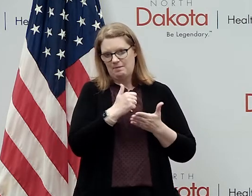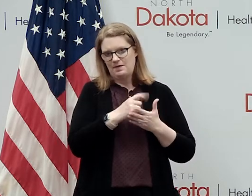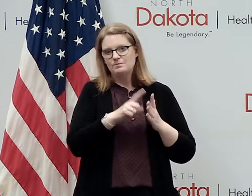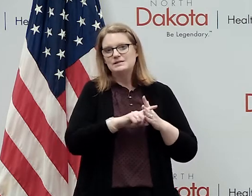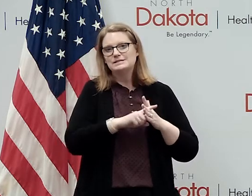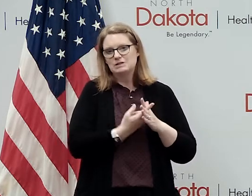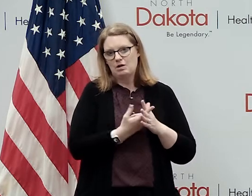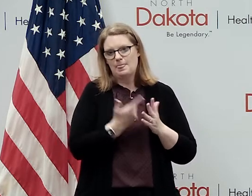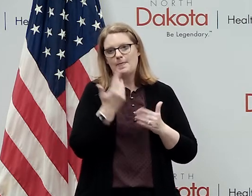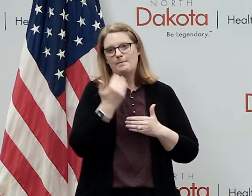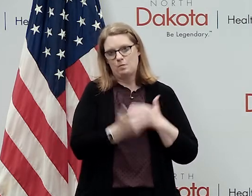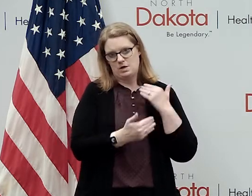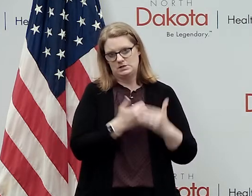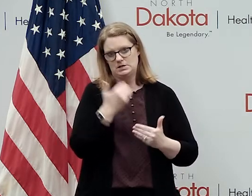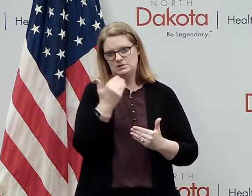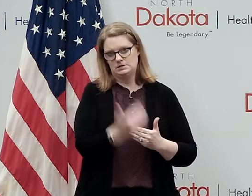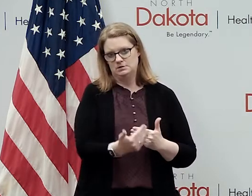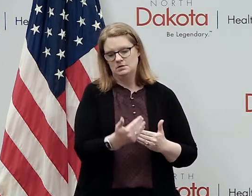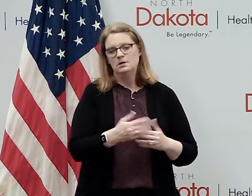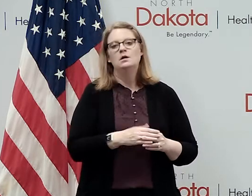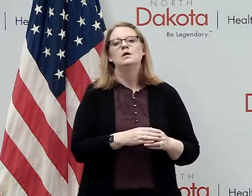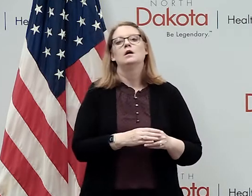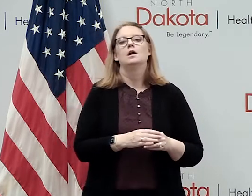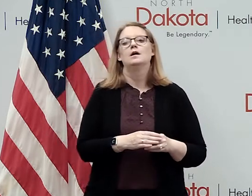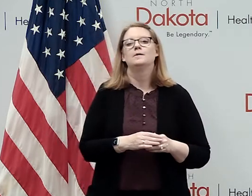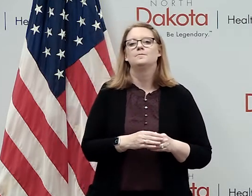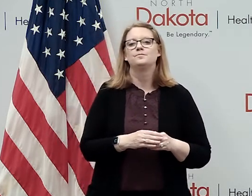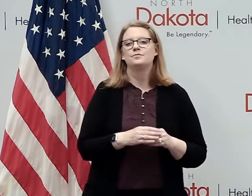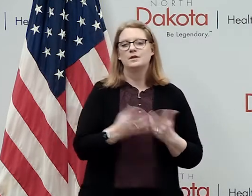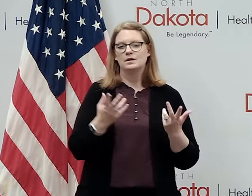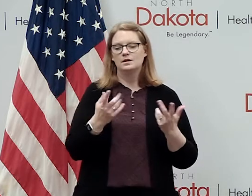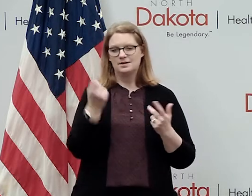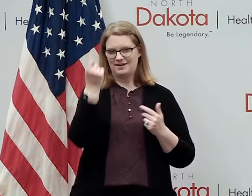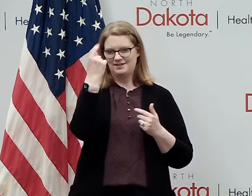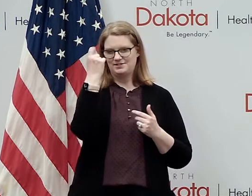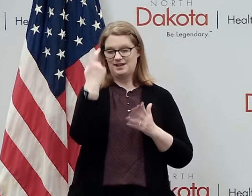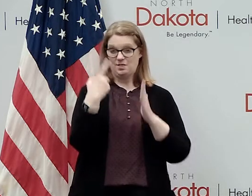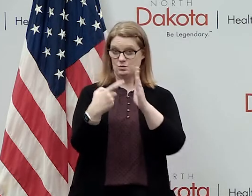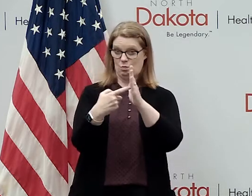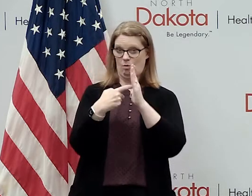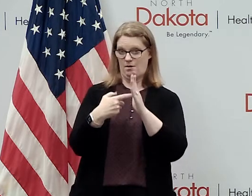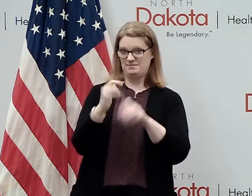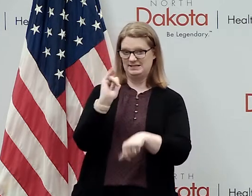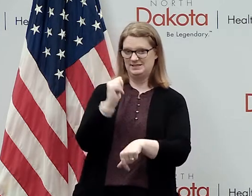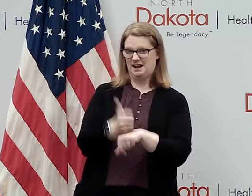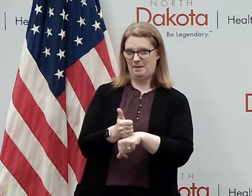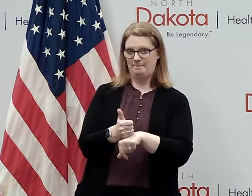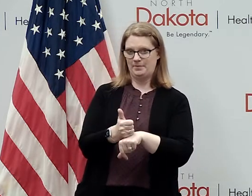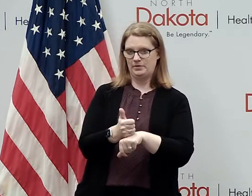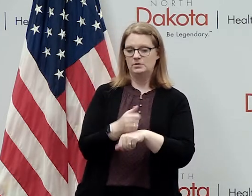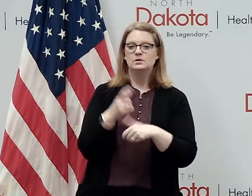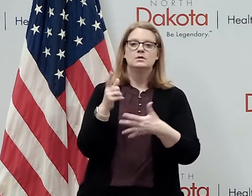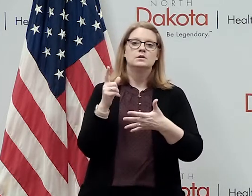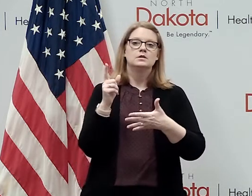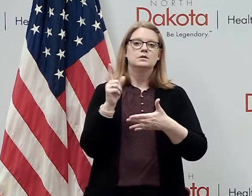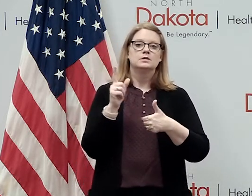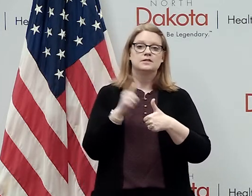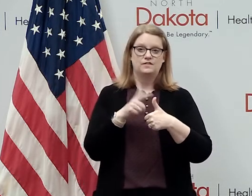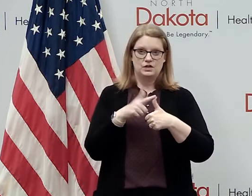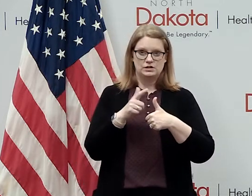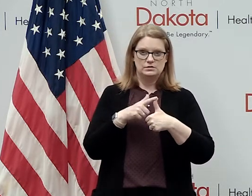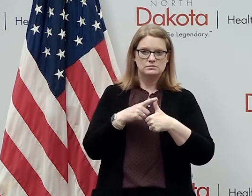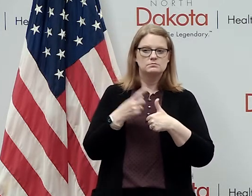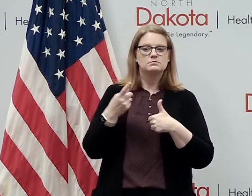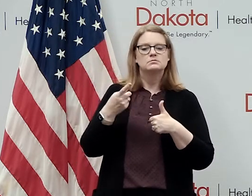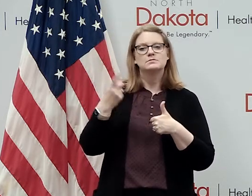with their families. As you know, there's a set of gates that we've set up. First gate is what's the activity